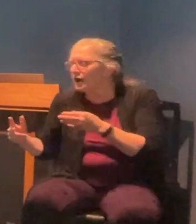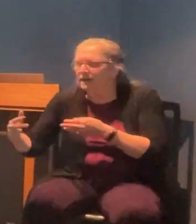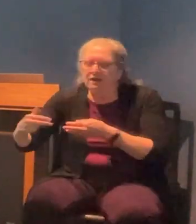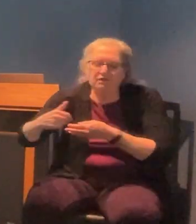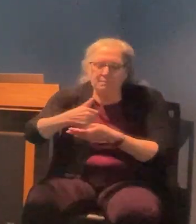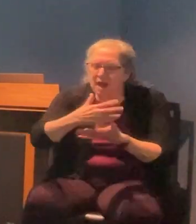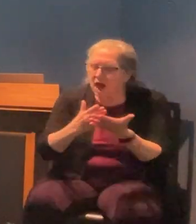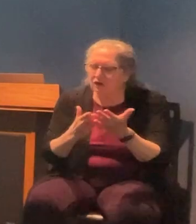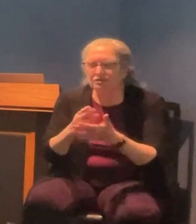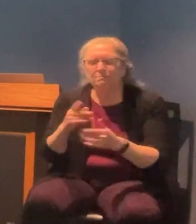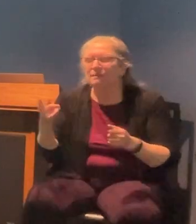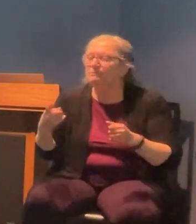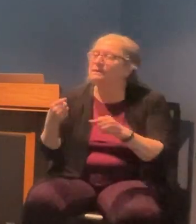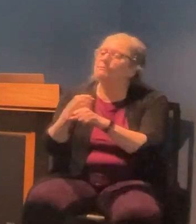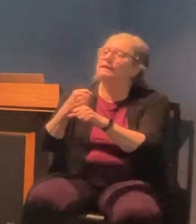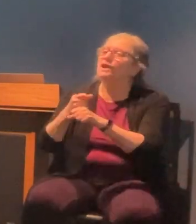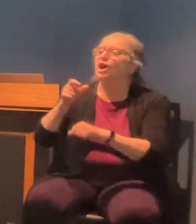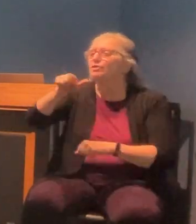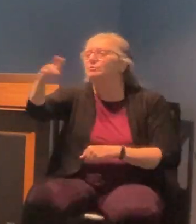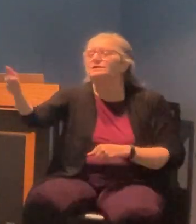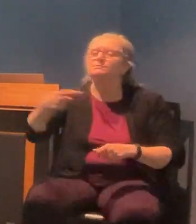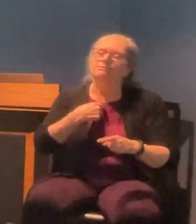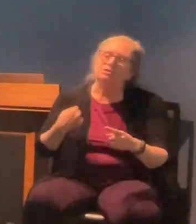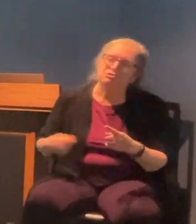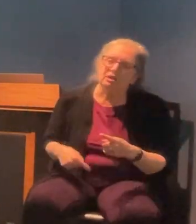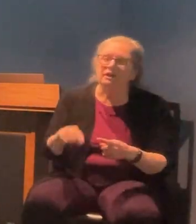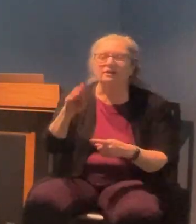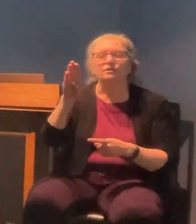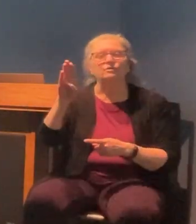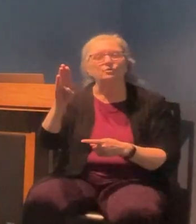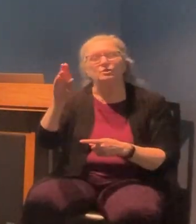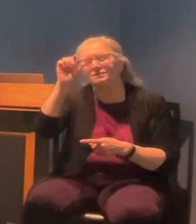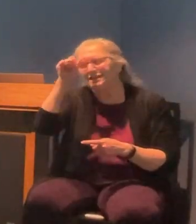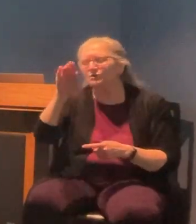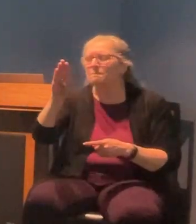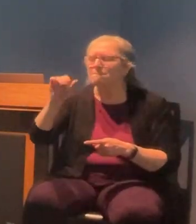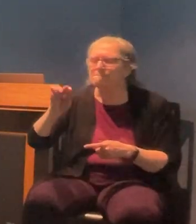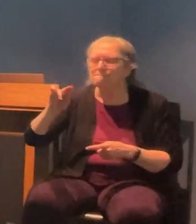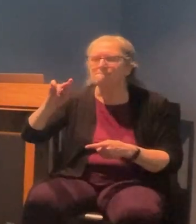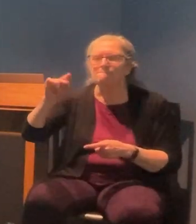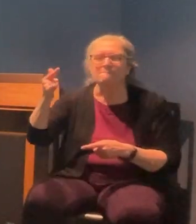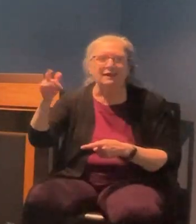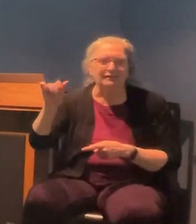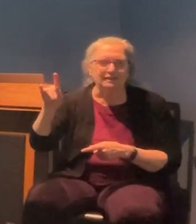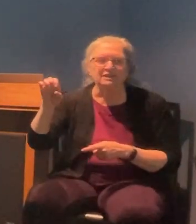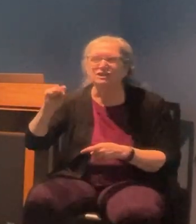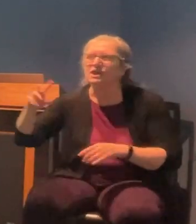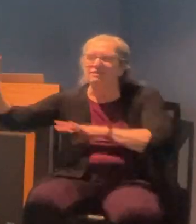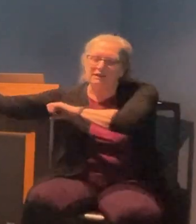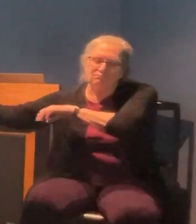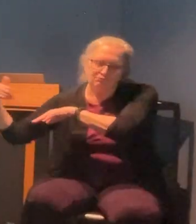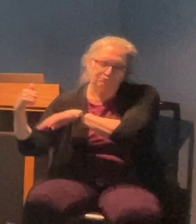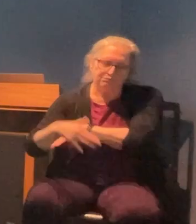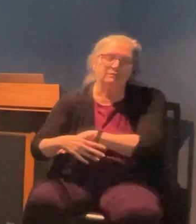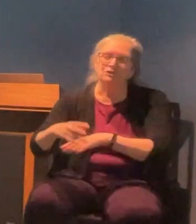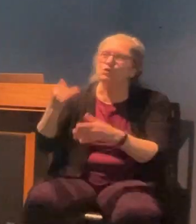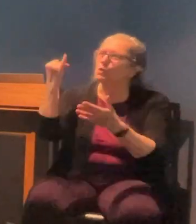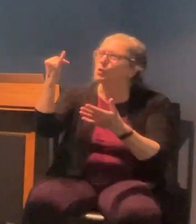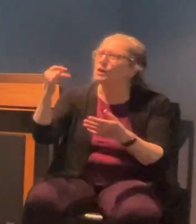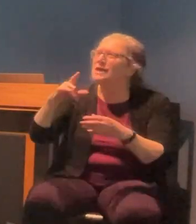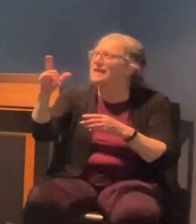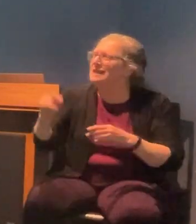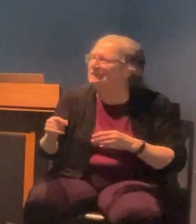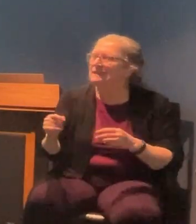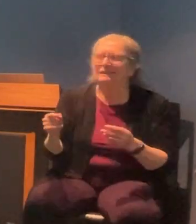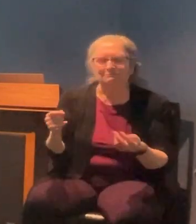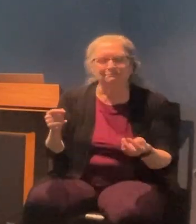in China, maybe in Bangladesh, in Taiwan, in other places, and then it's shipped to Italy and assembled. And that allows